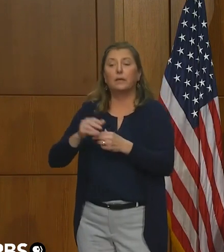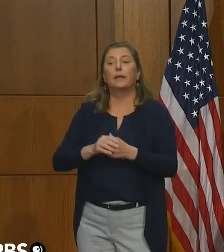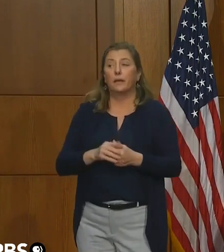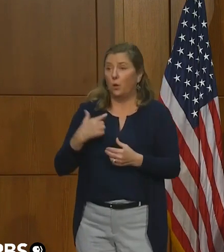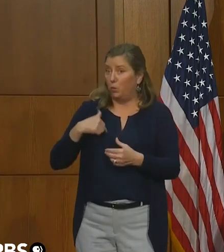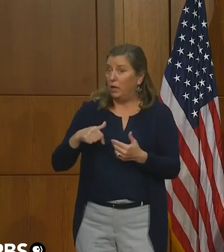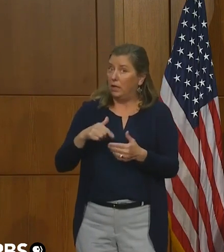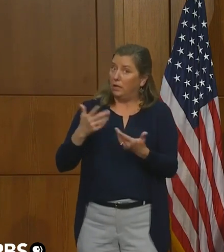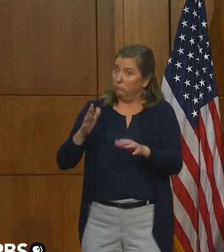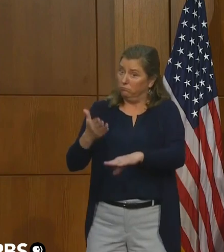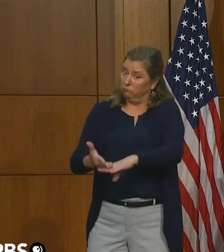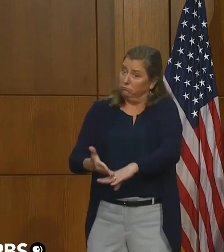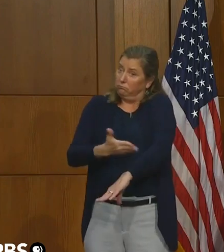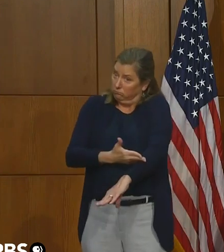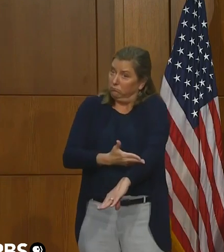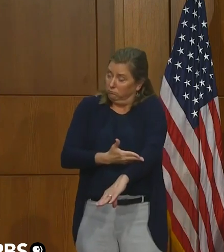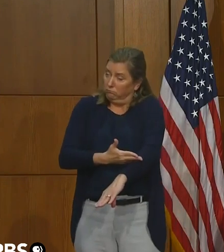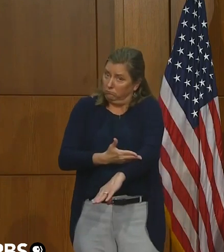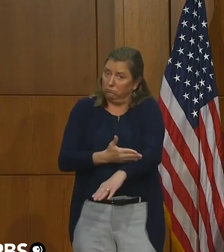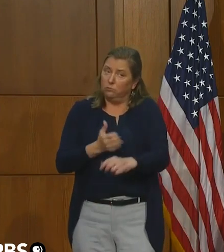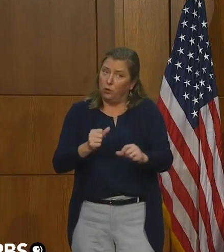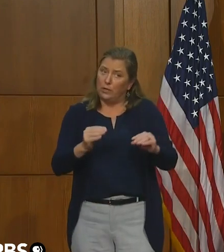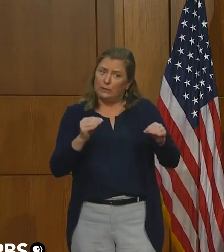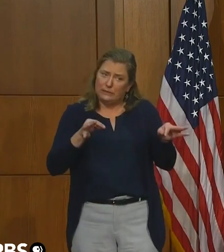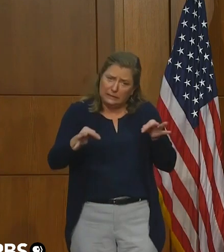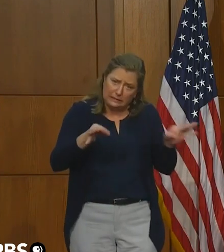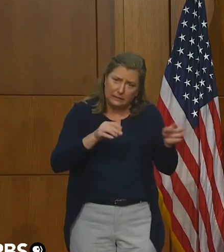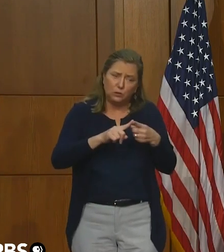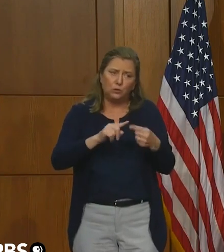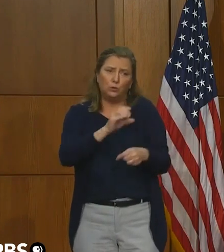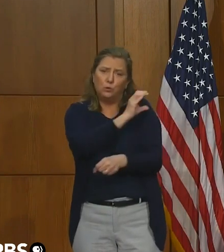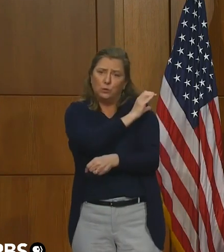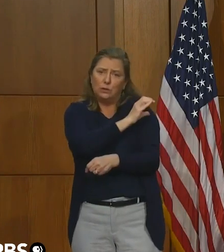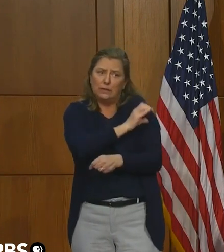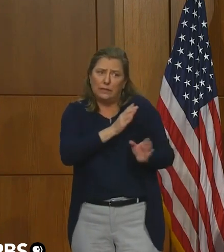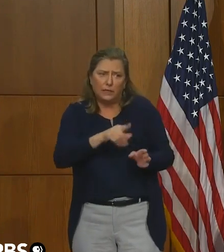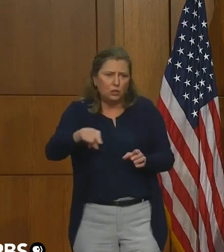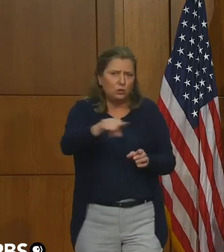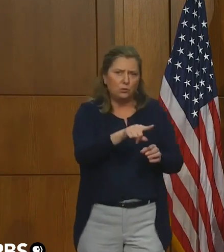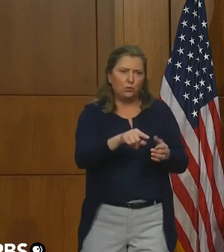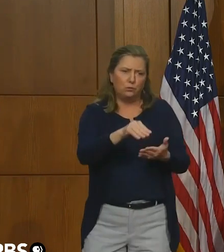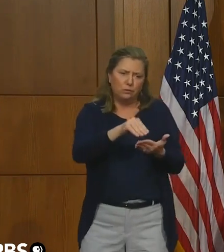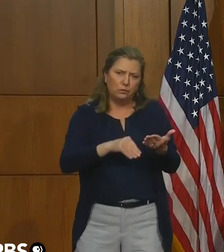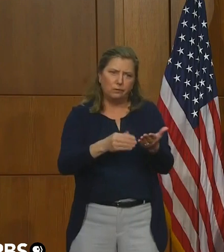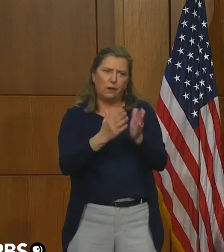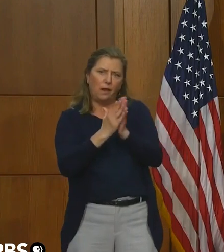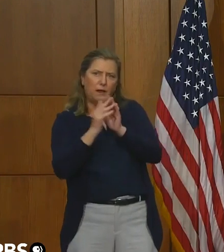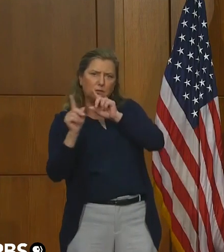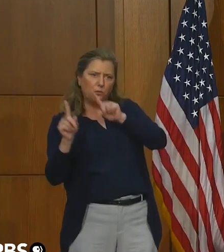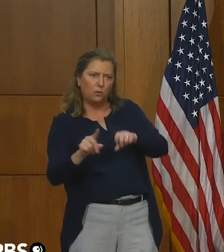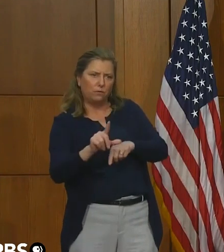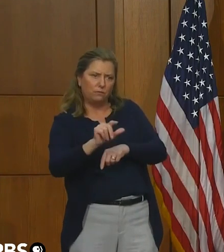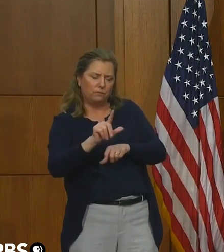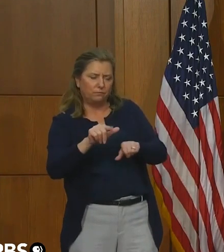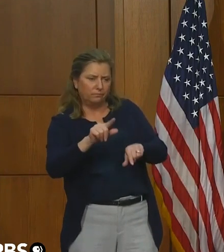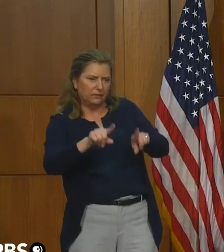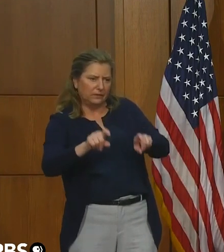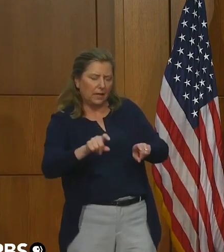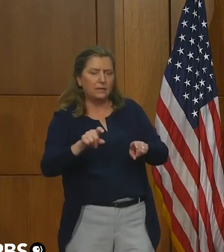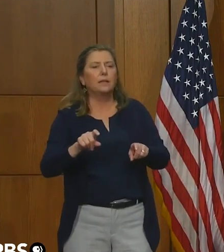on and have worked on educating clinicians who make these lab orders